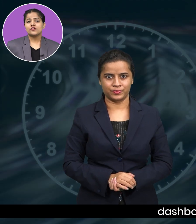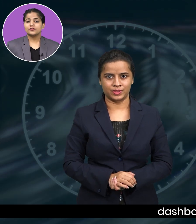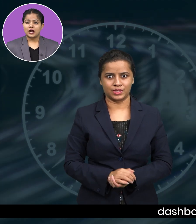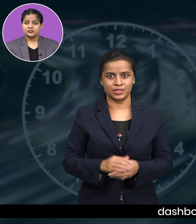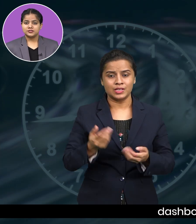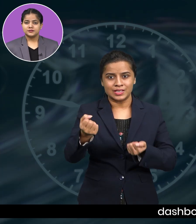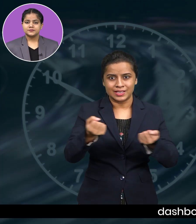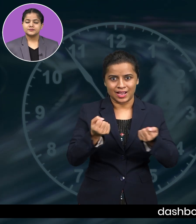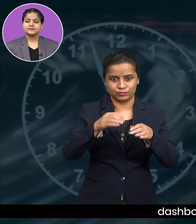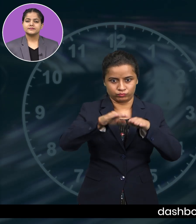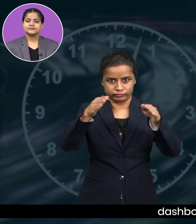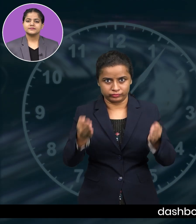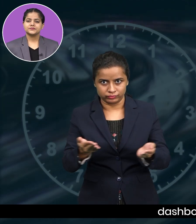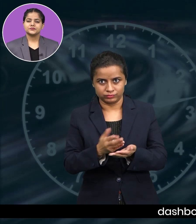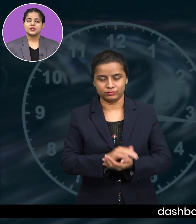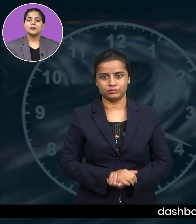dashboards of cars,